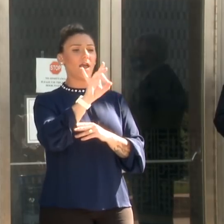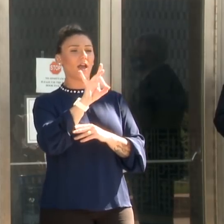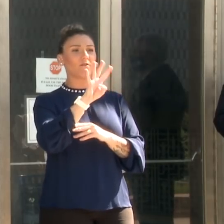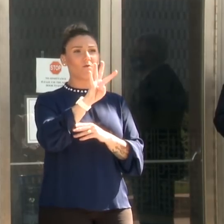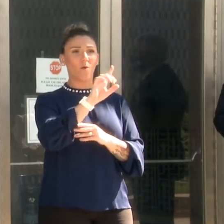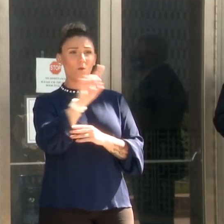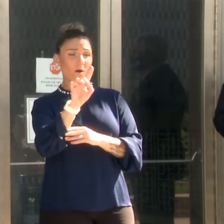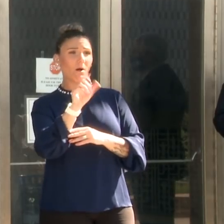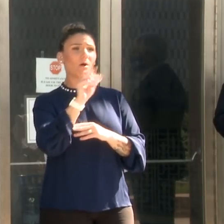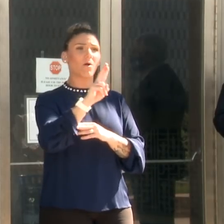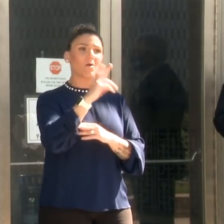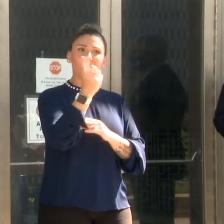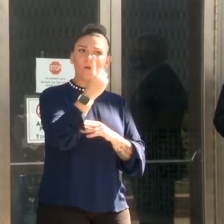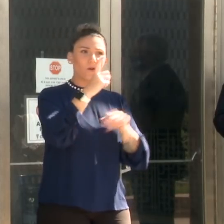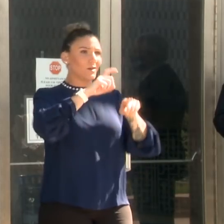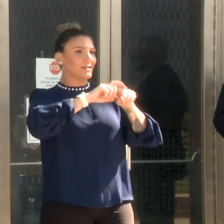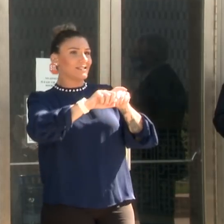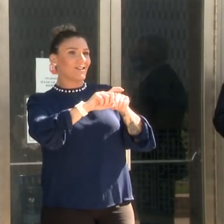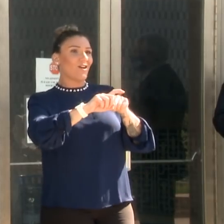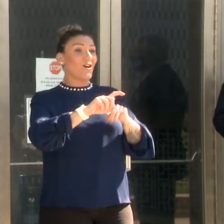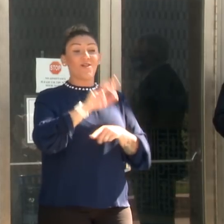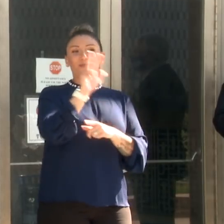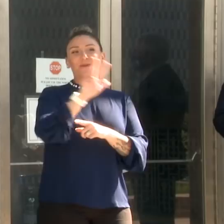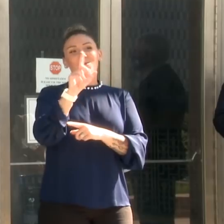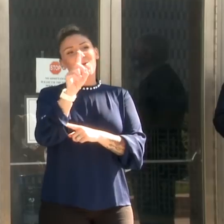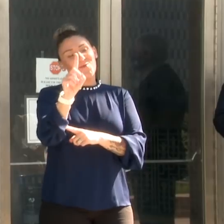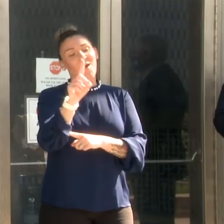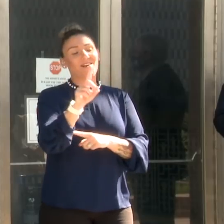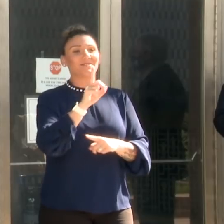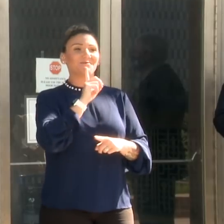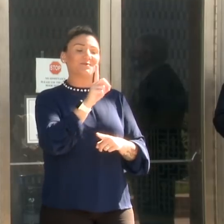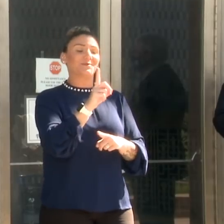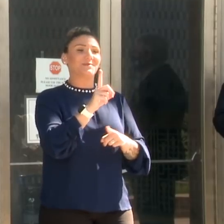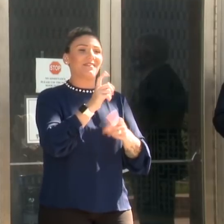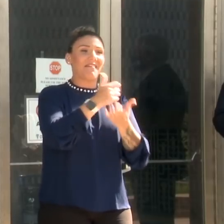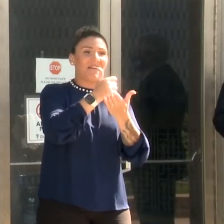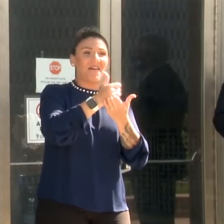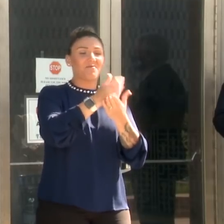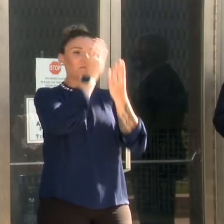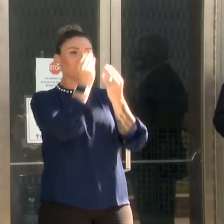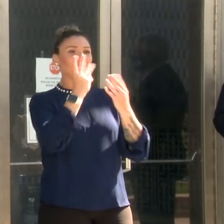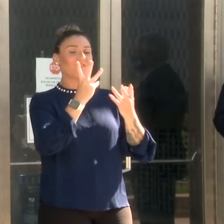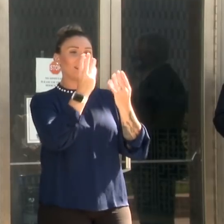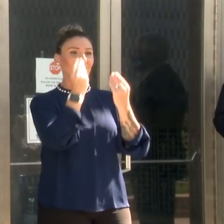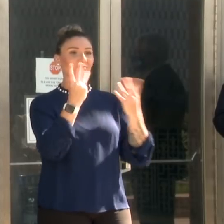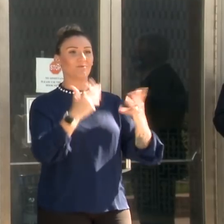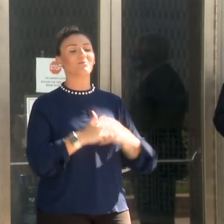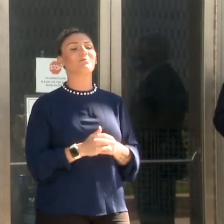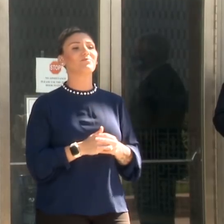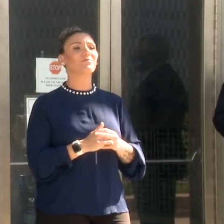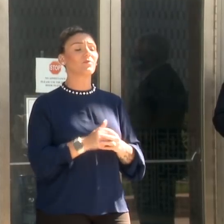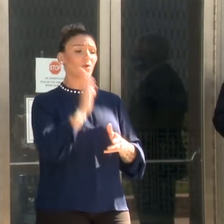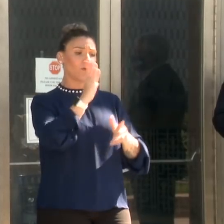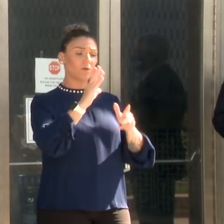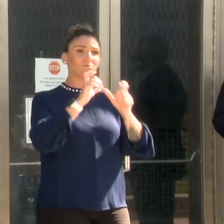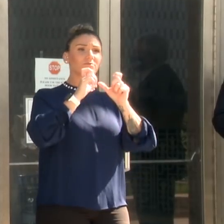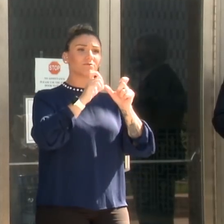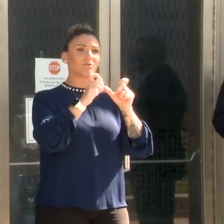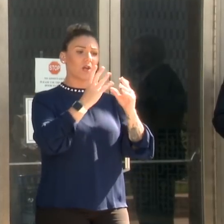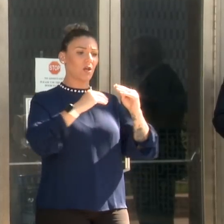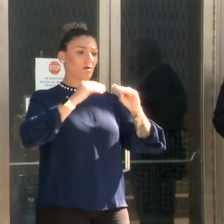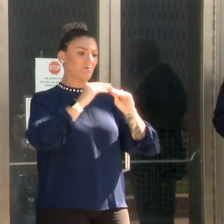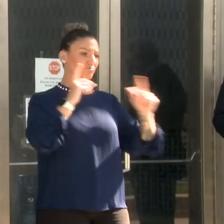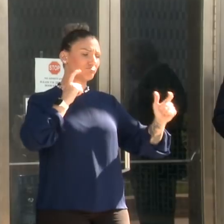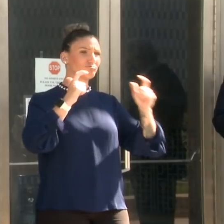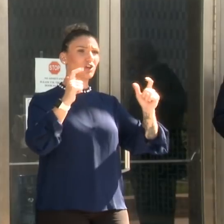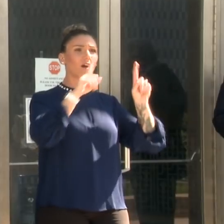877-435-8411, or as I always do, call our trusty 311 service, and they can get you that information. We will continue to have more